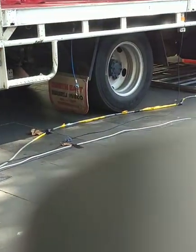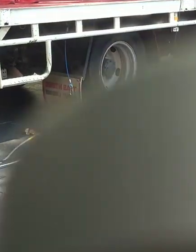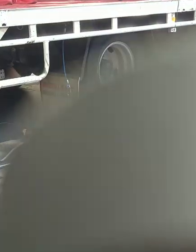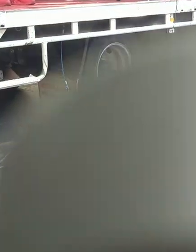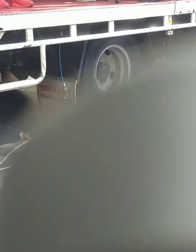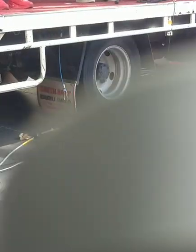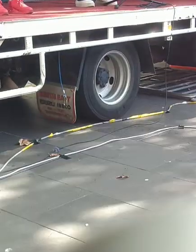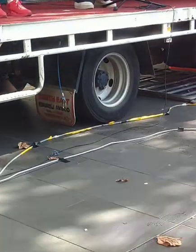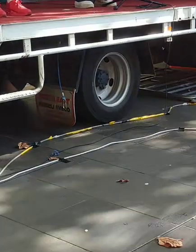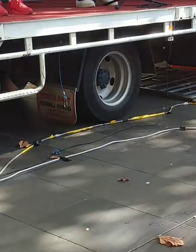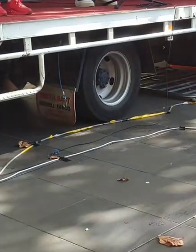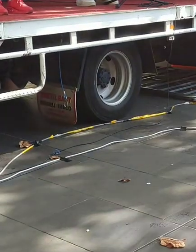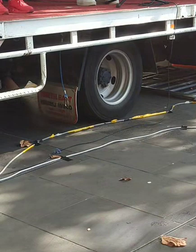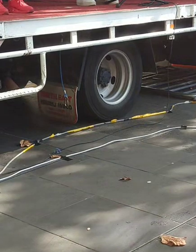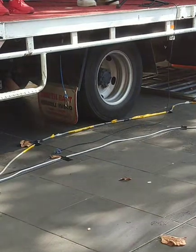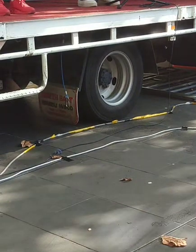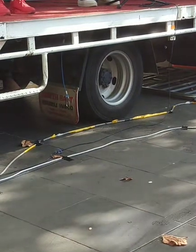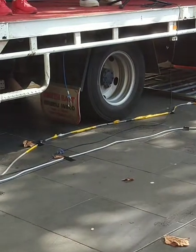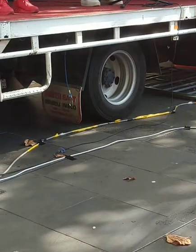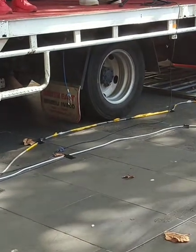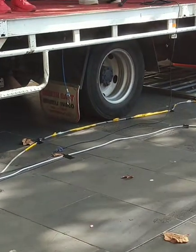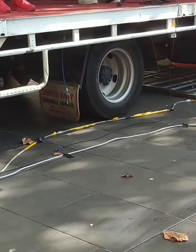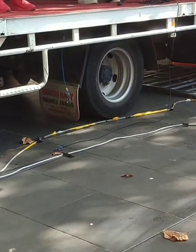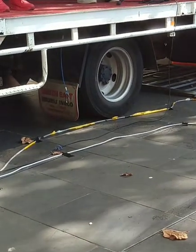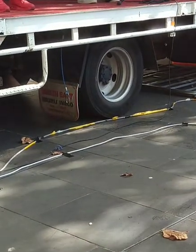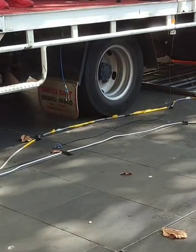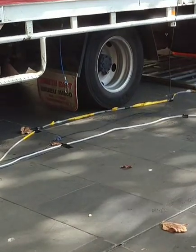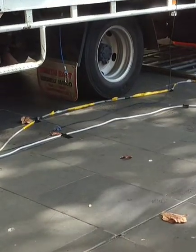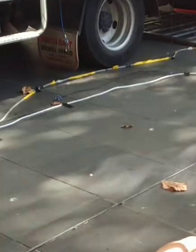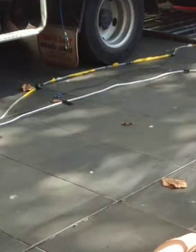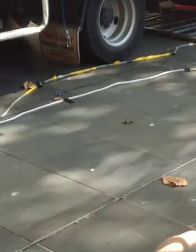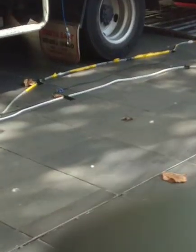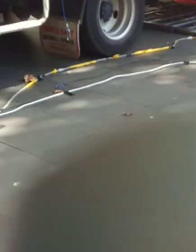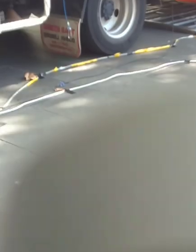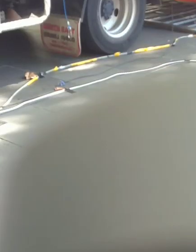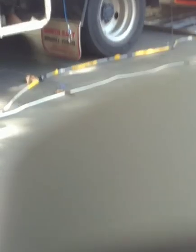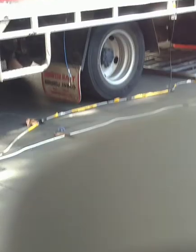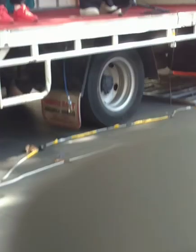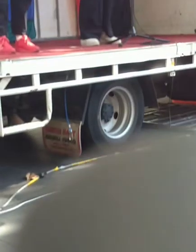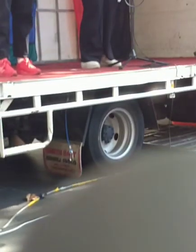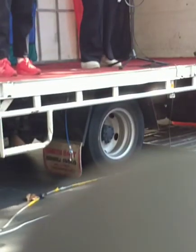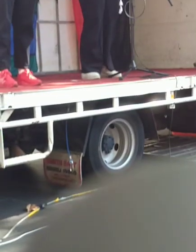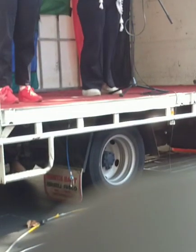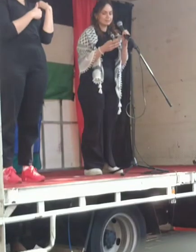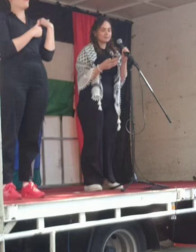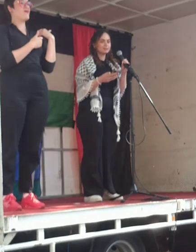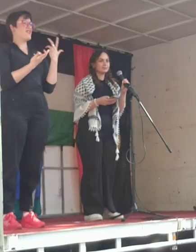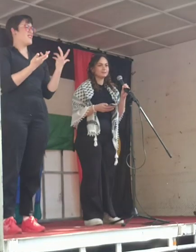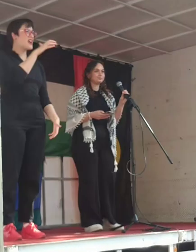We also had an Israeli soldier come into our bus holding a rifle. All this because we're trying to exist.